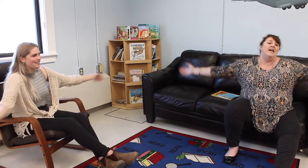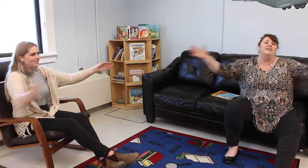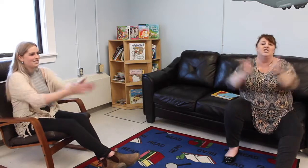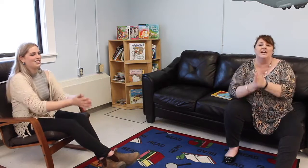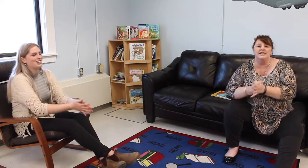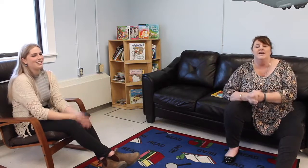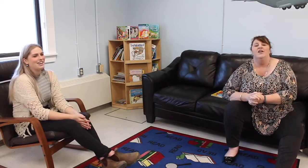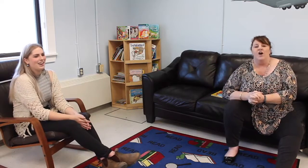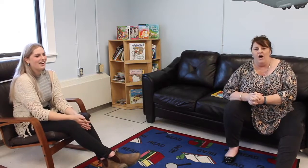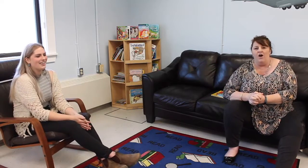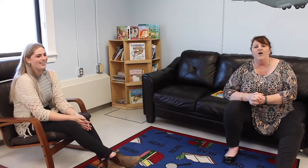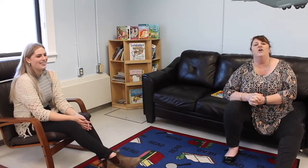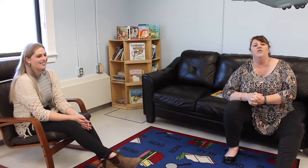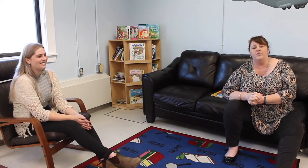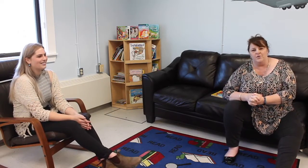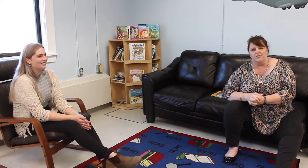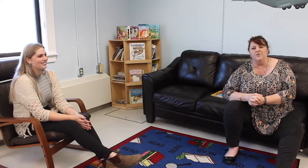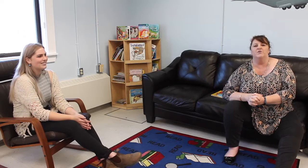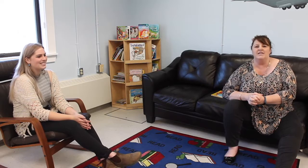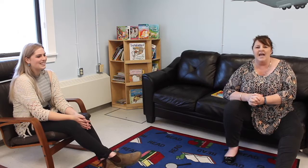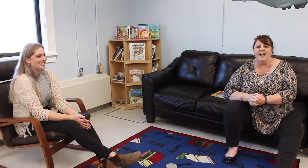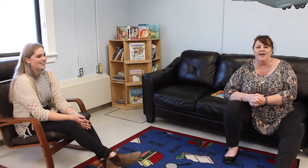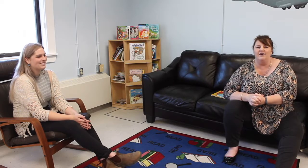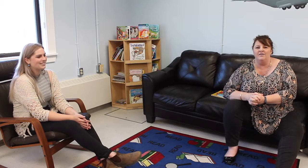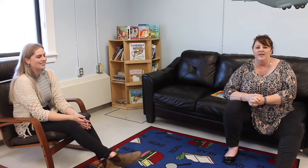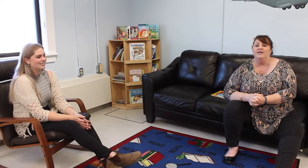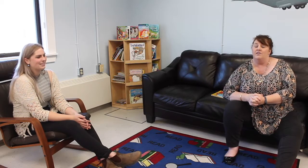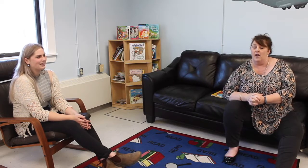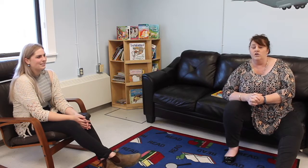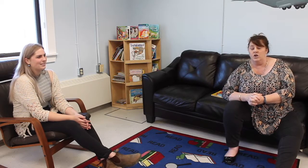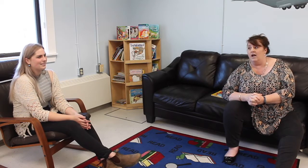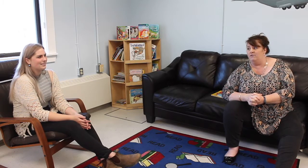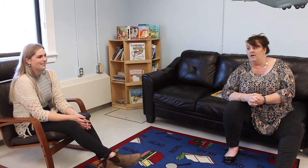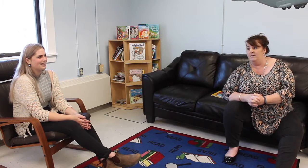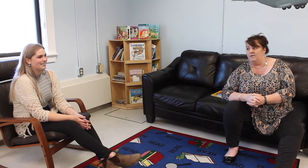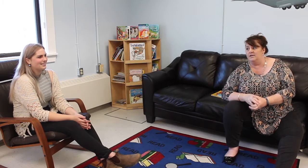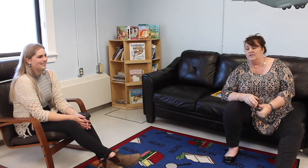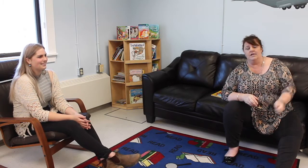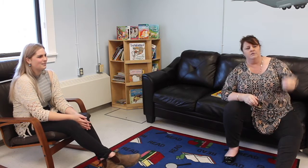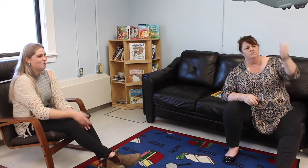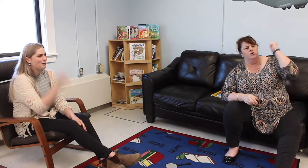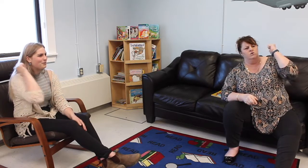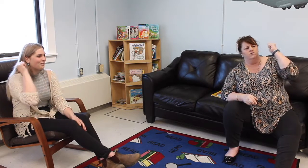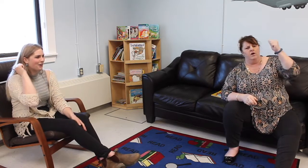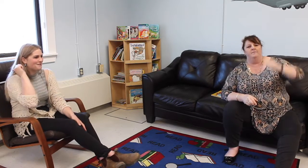and shut, all through the town. The driver on the bus, he says, move on